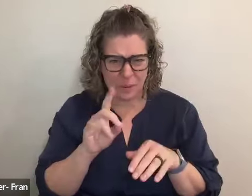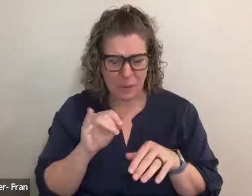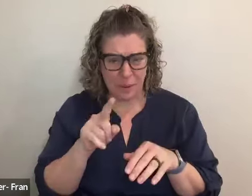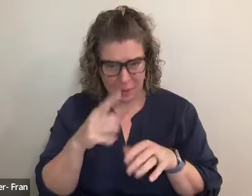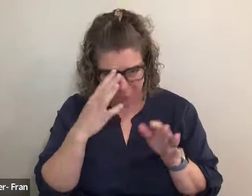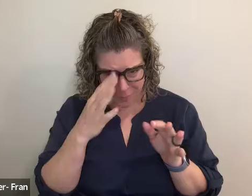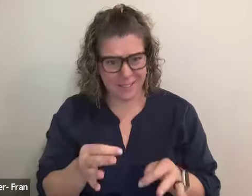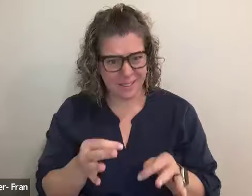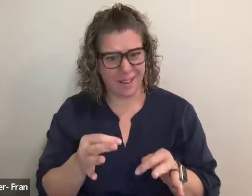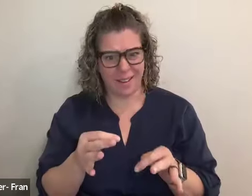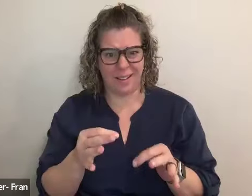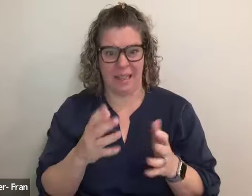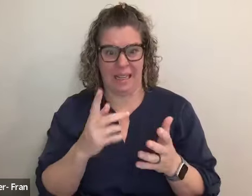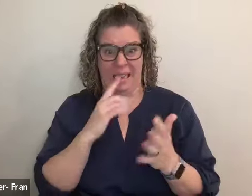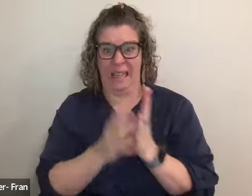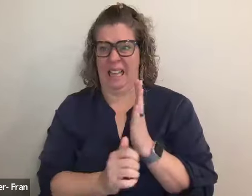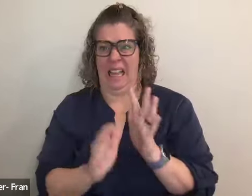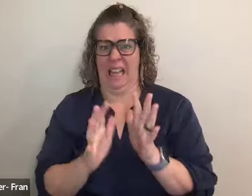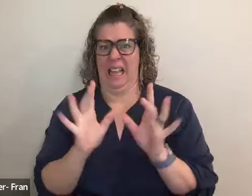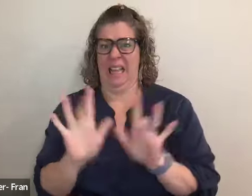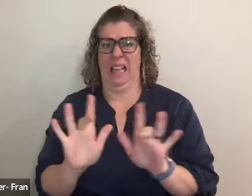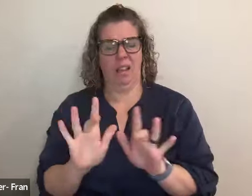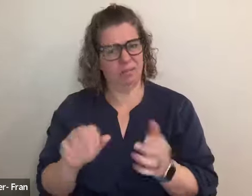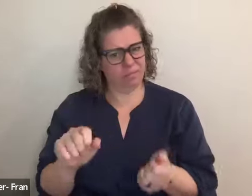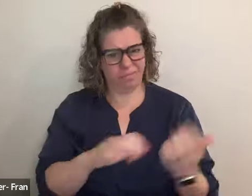of how you navigate that.